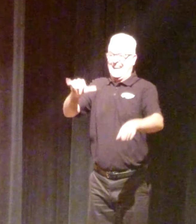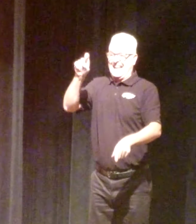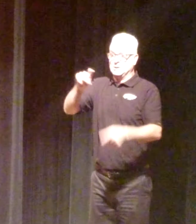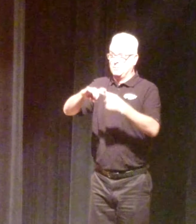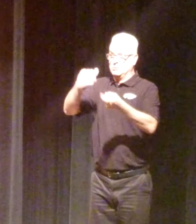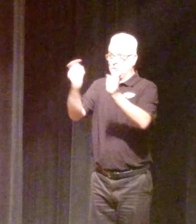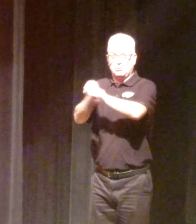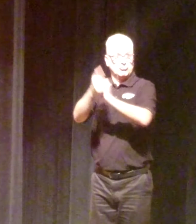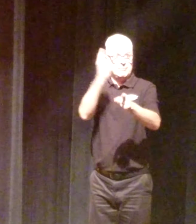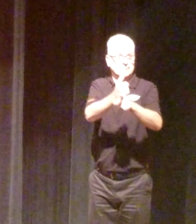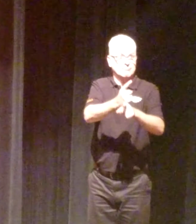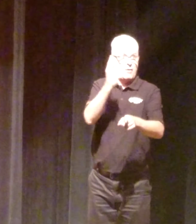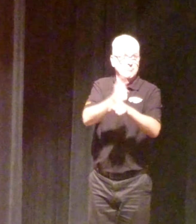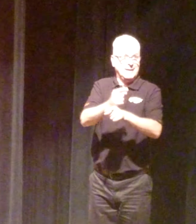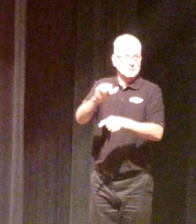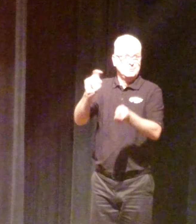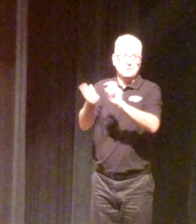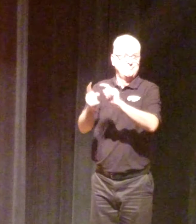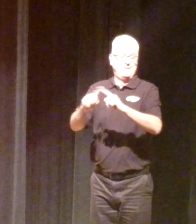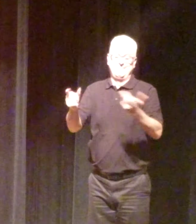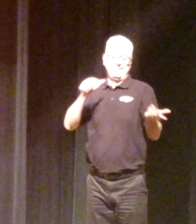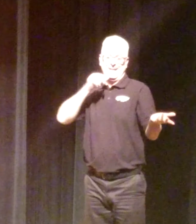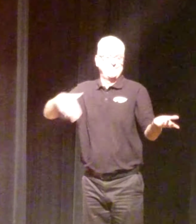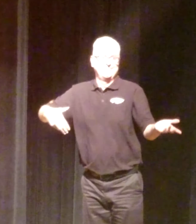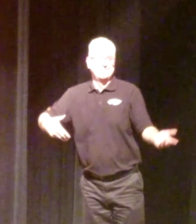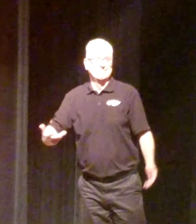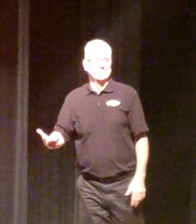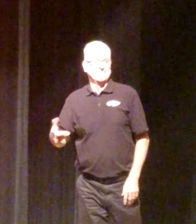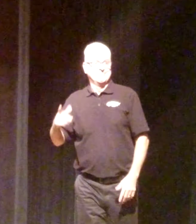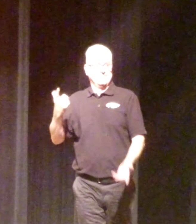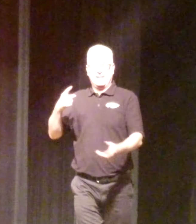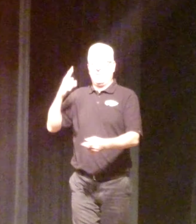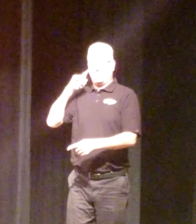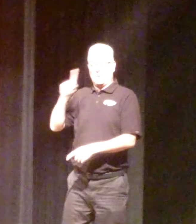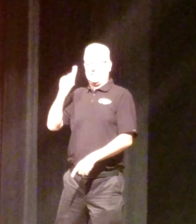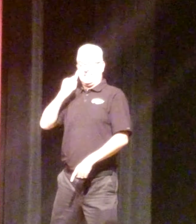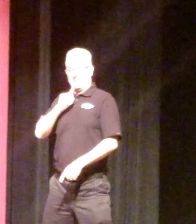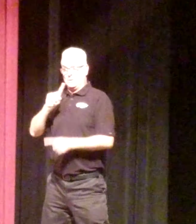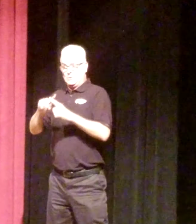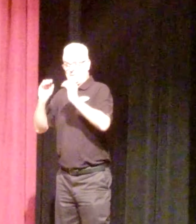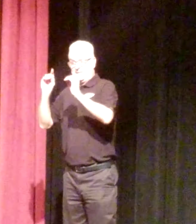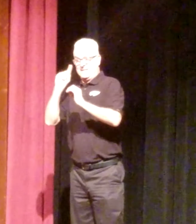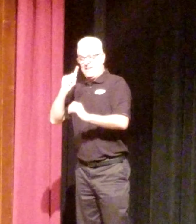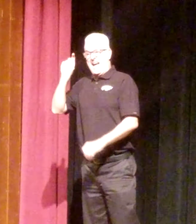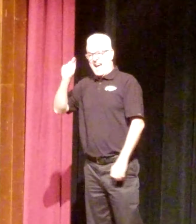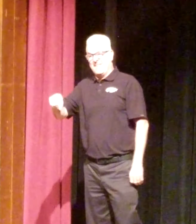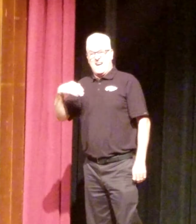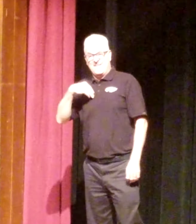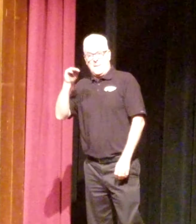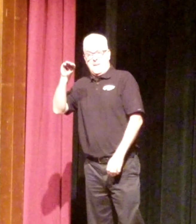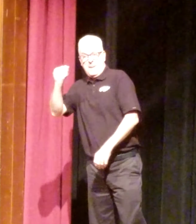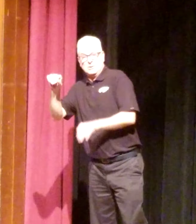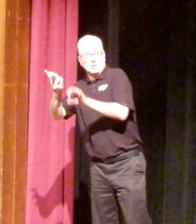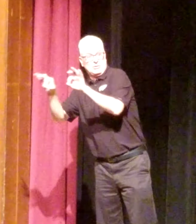So again, that needs to be changed. You're right, that needs to be changed. It hasn't happened yet. For a deaf person to teach deaf children, they have to